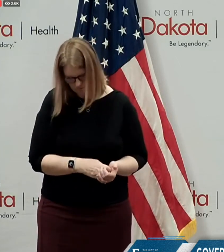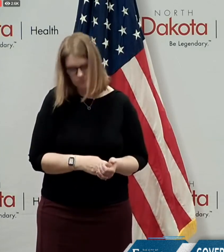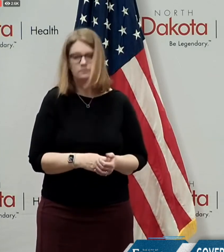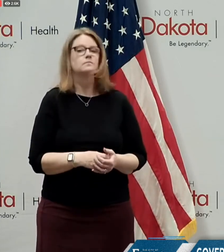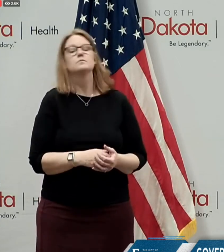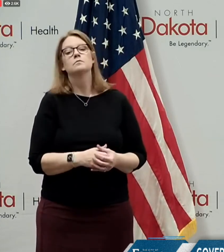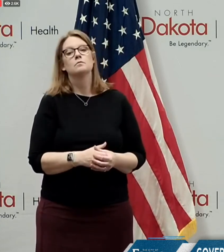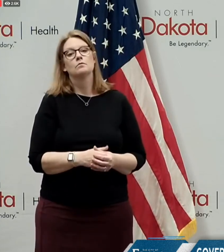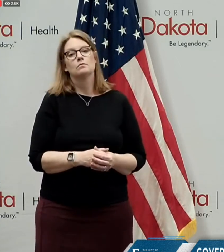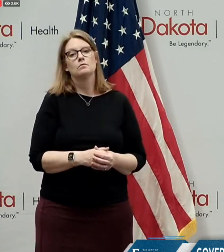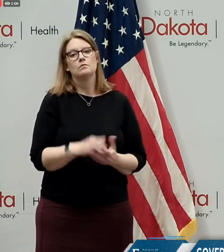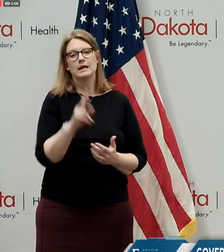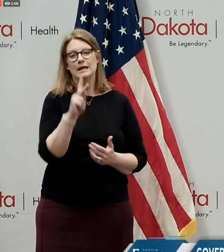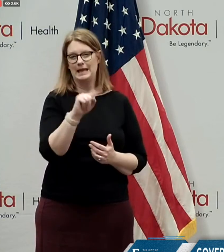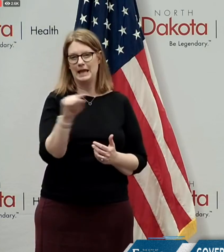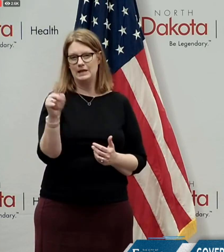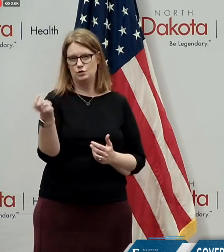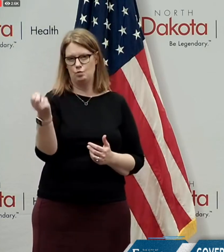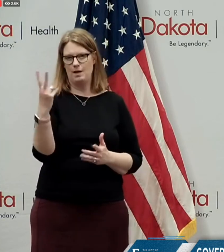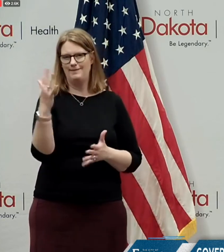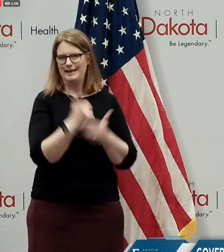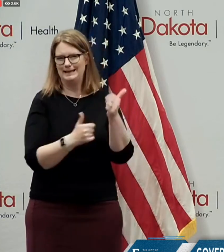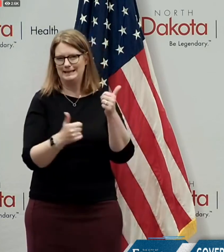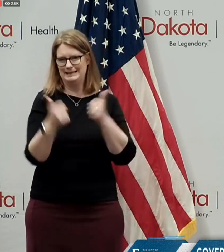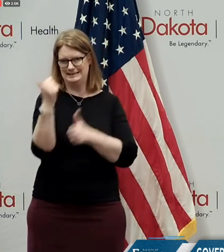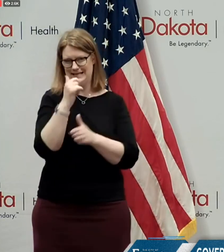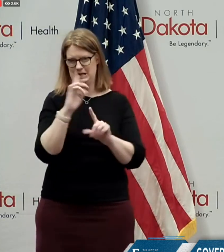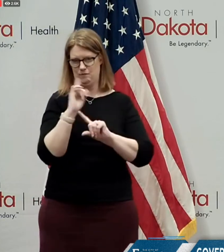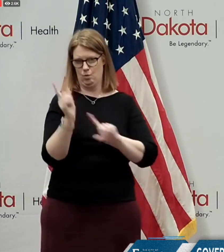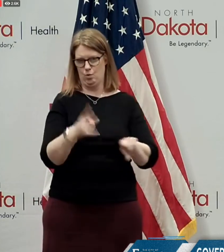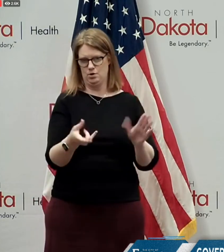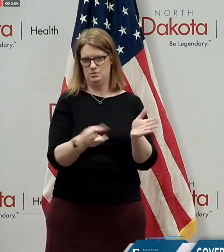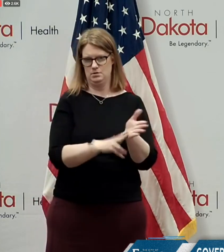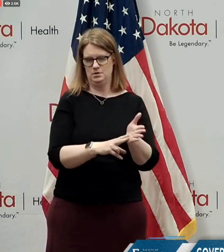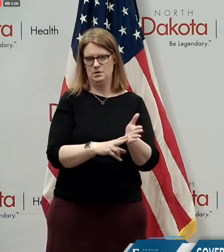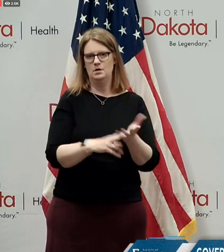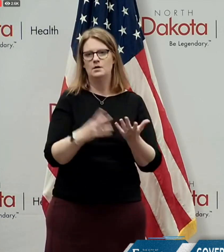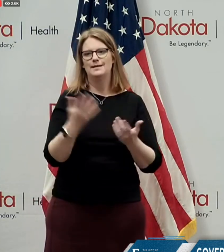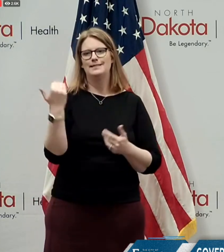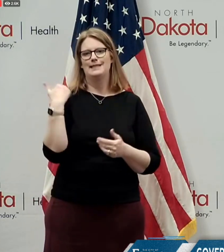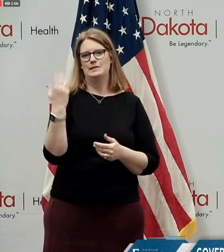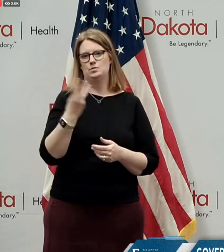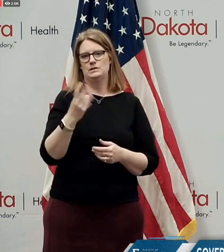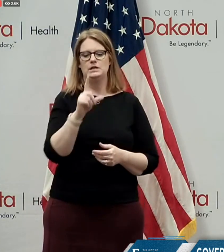relates to a K12 executive order. Last Wednesday, I signed Executive Order